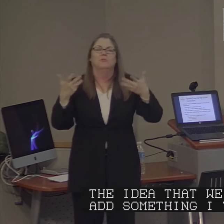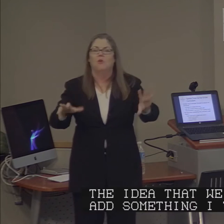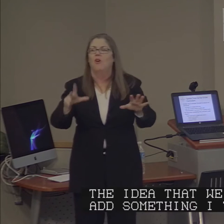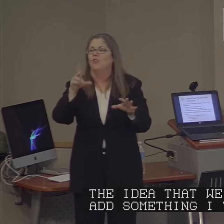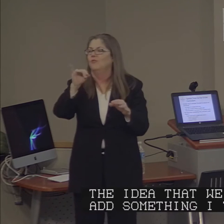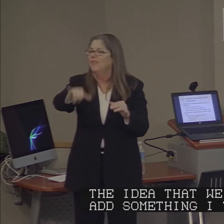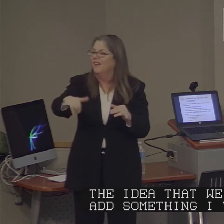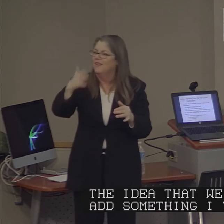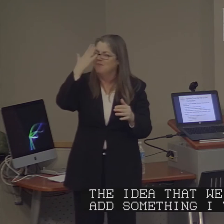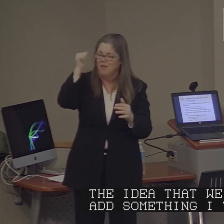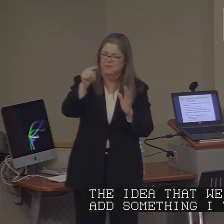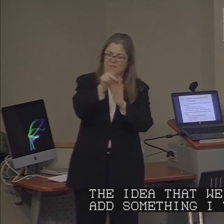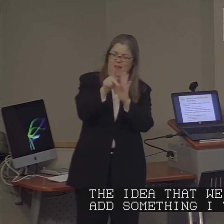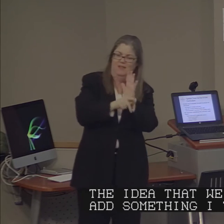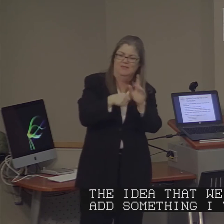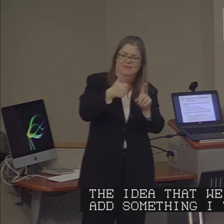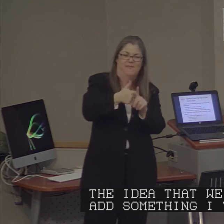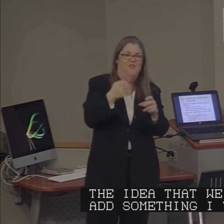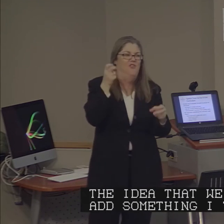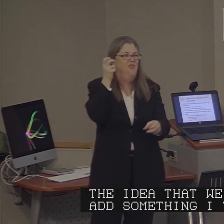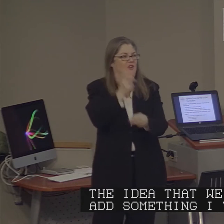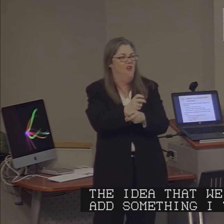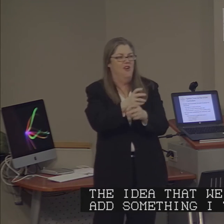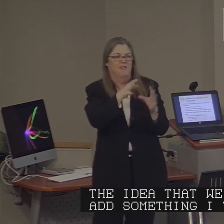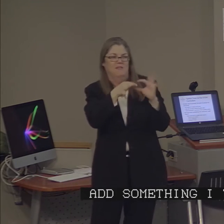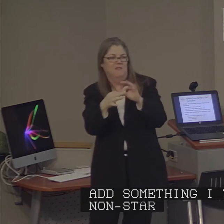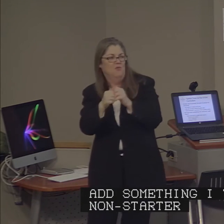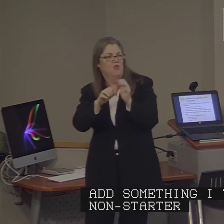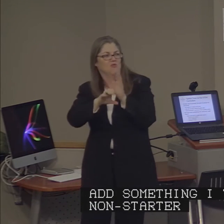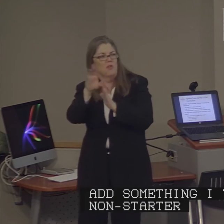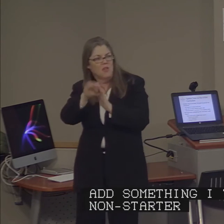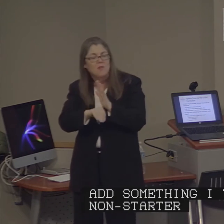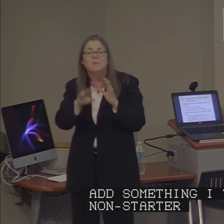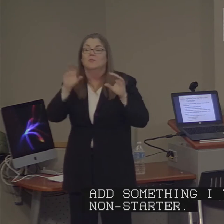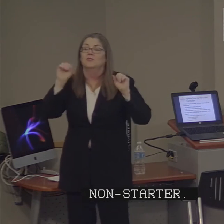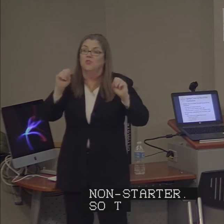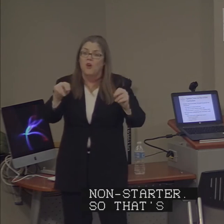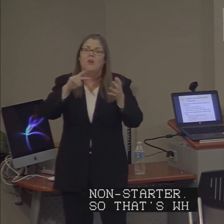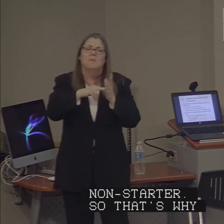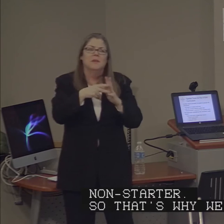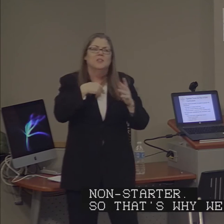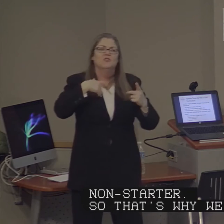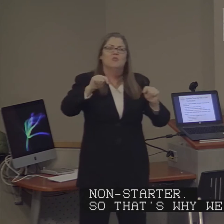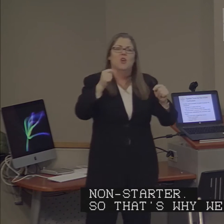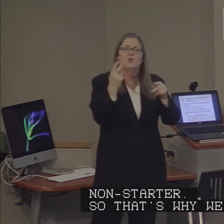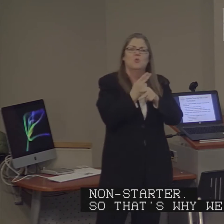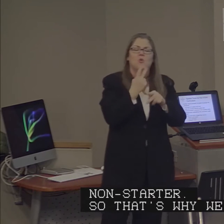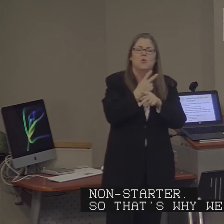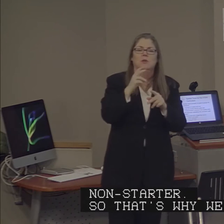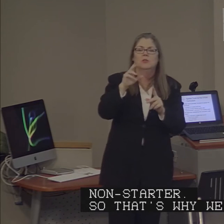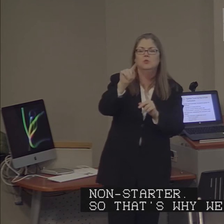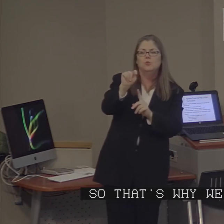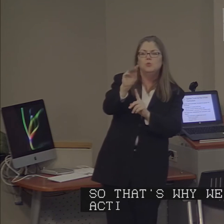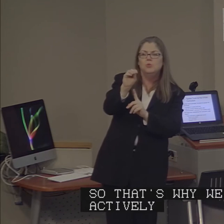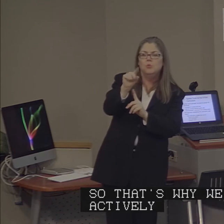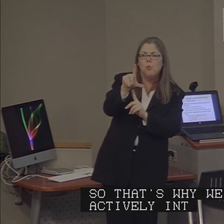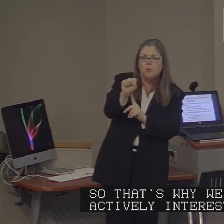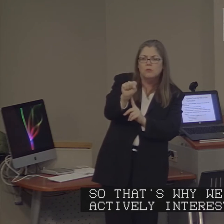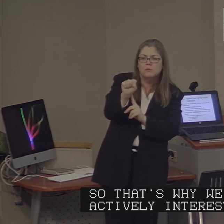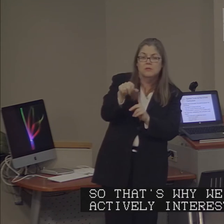policy. So that's why we've been very actively interested in the idea of using spatial tools